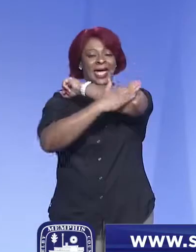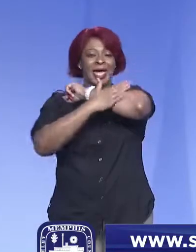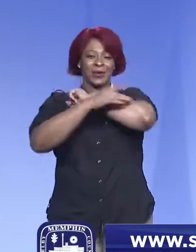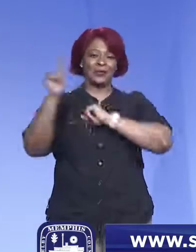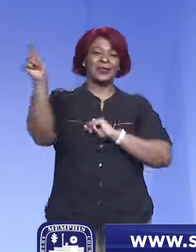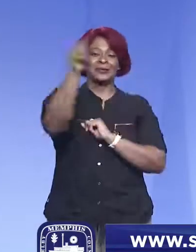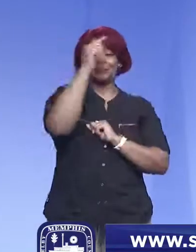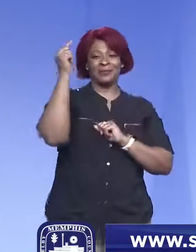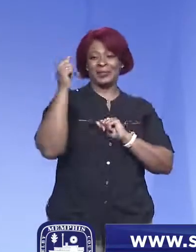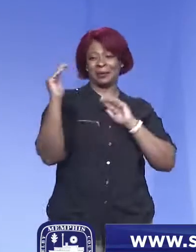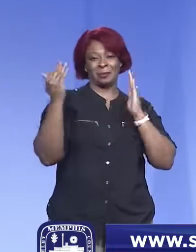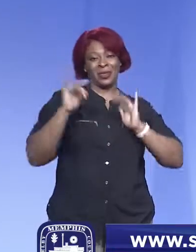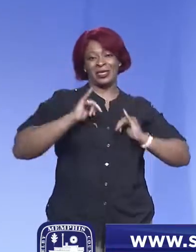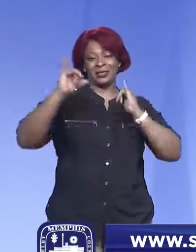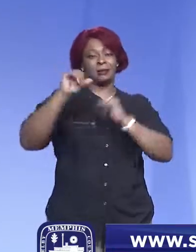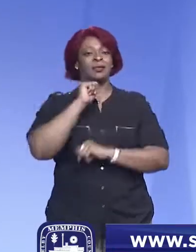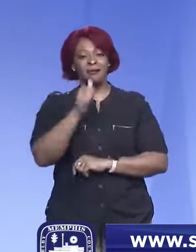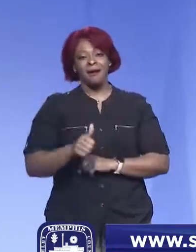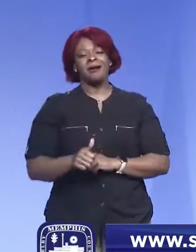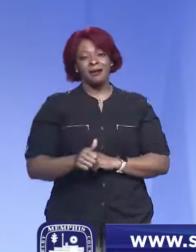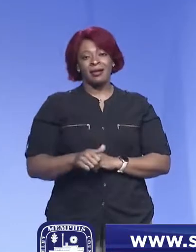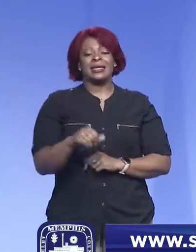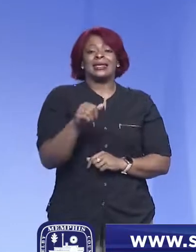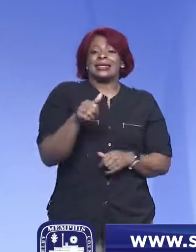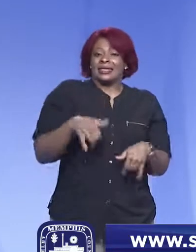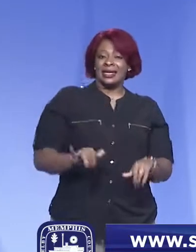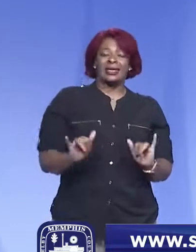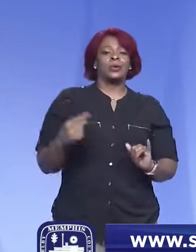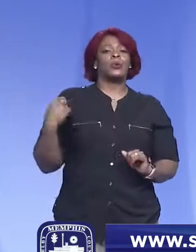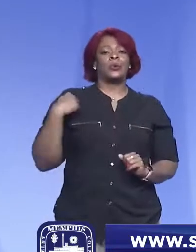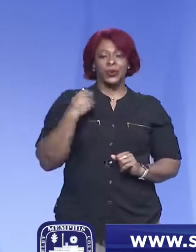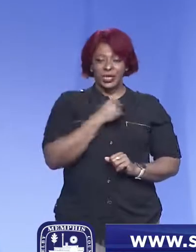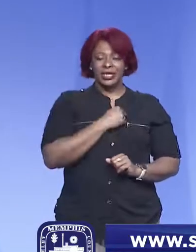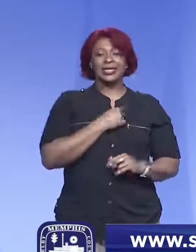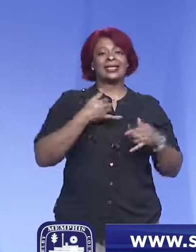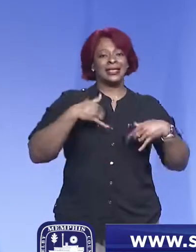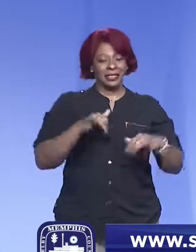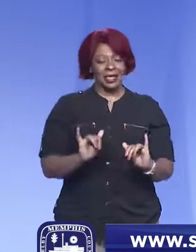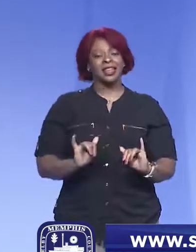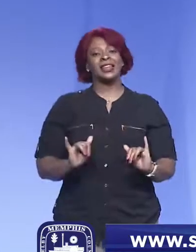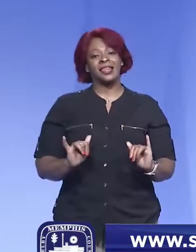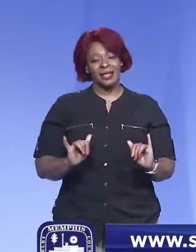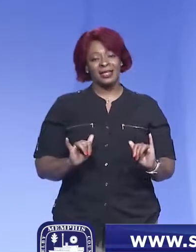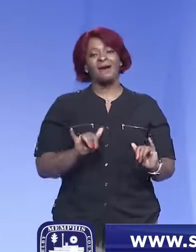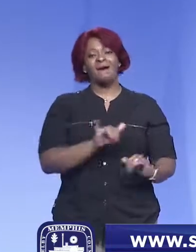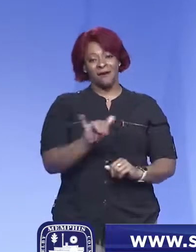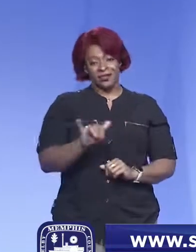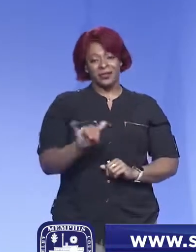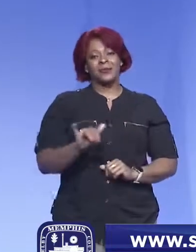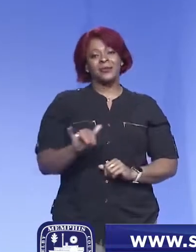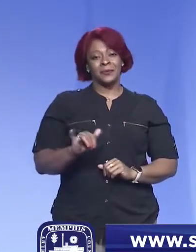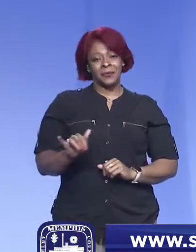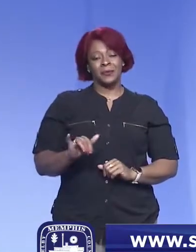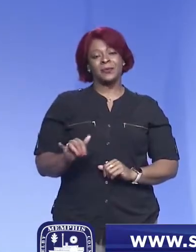other places. And yet, we are still also